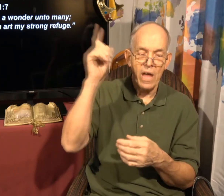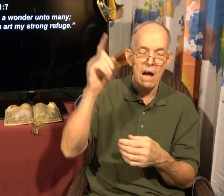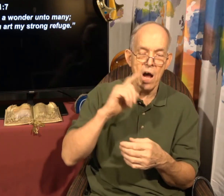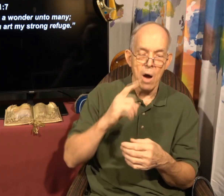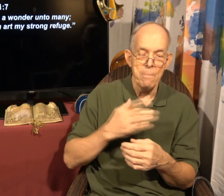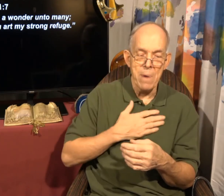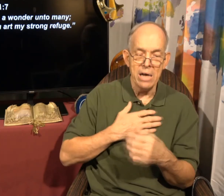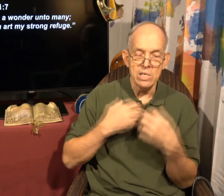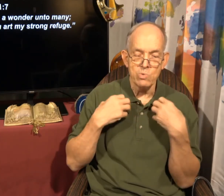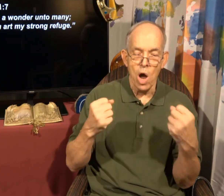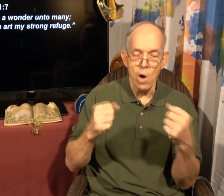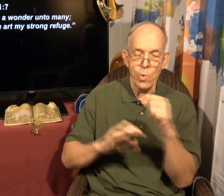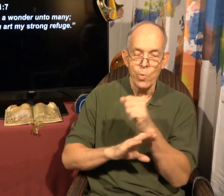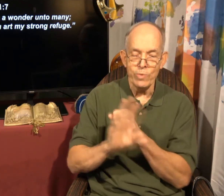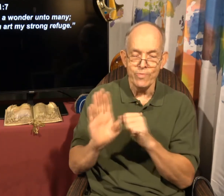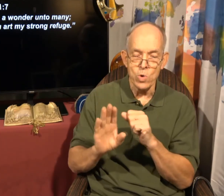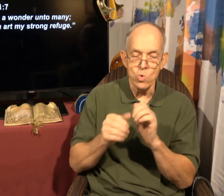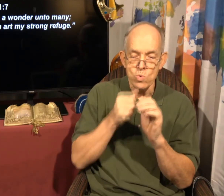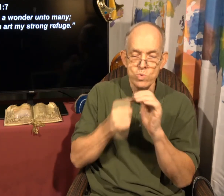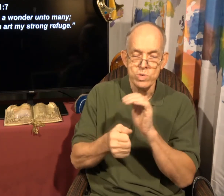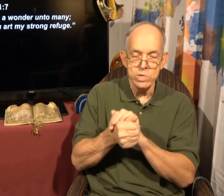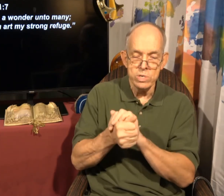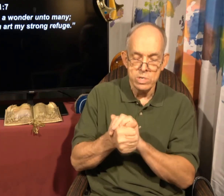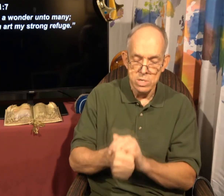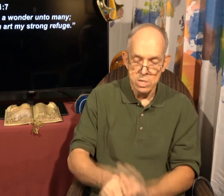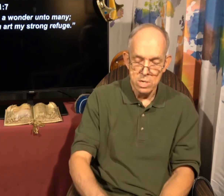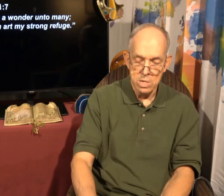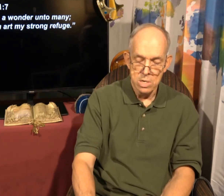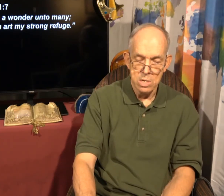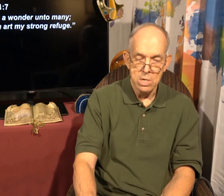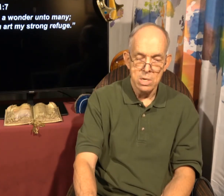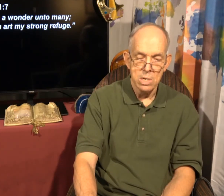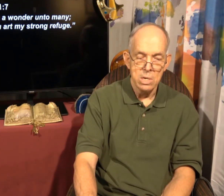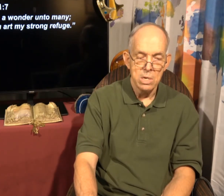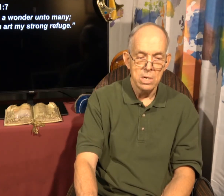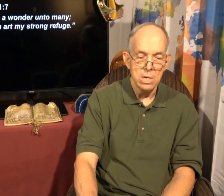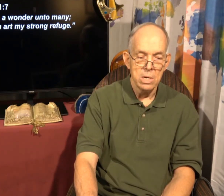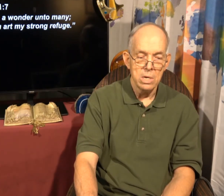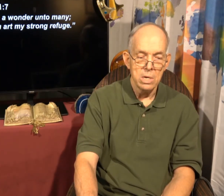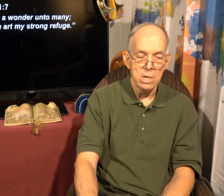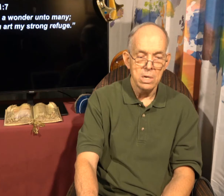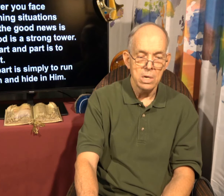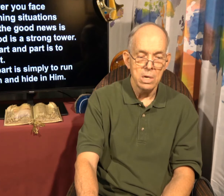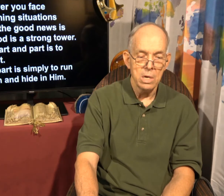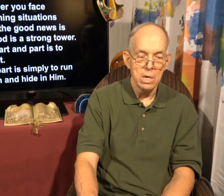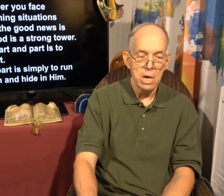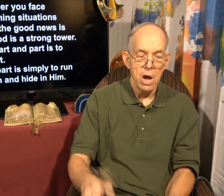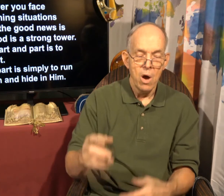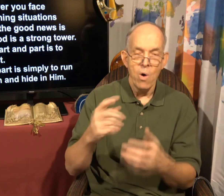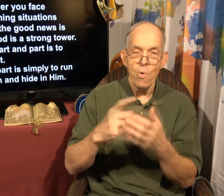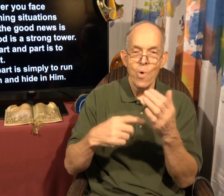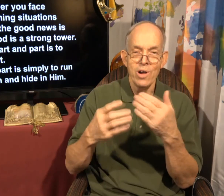I am as a wanderer of true money, but thou art my strong